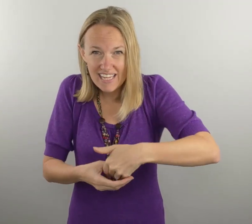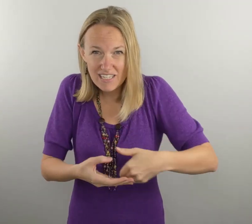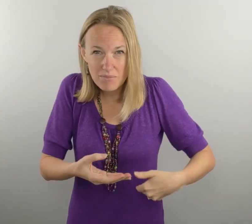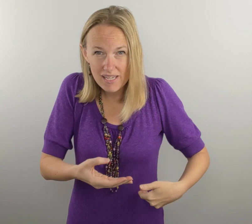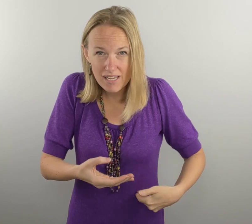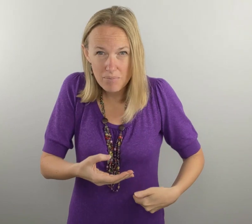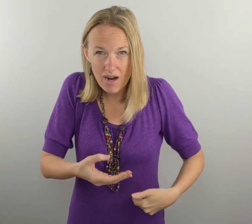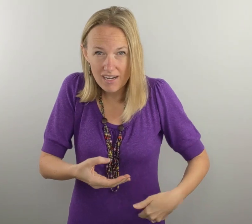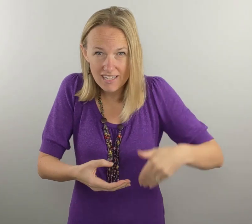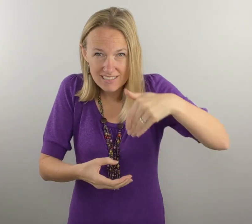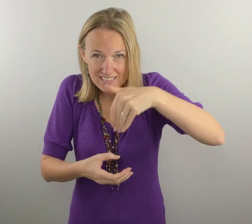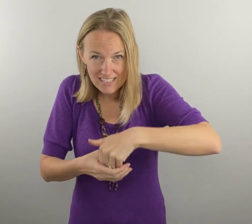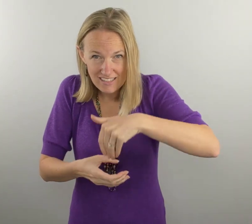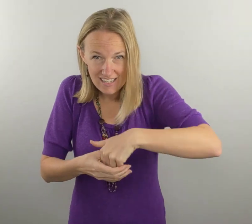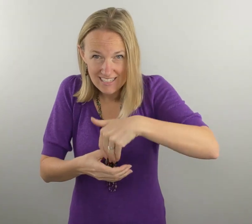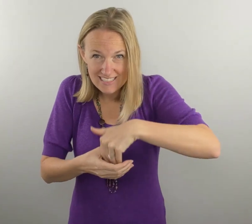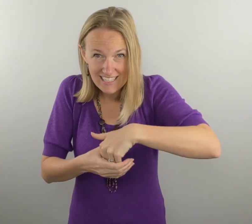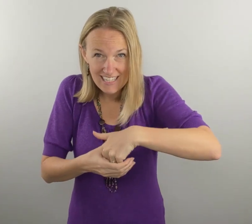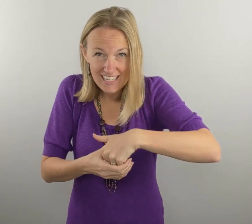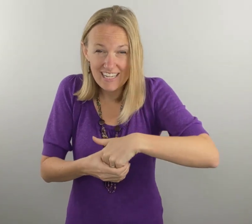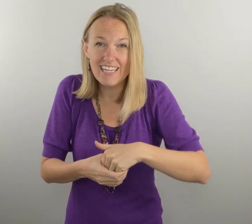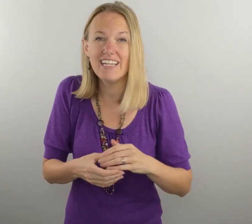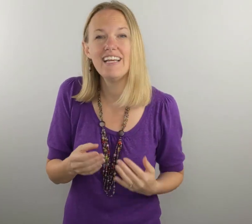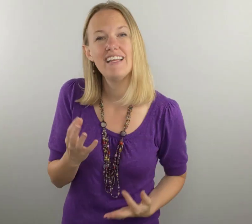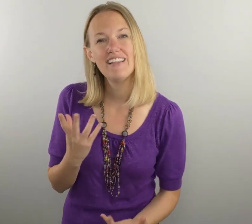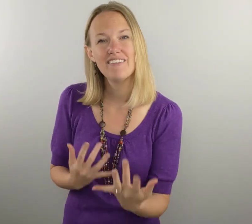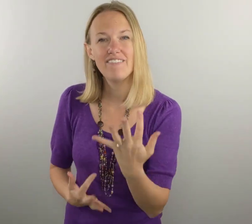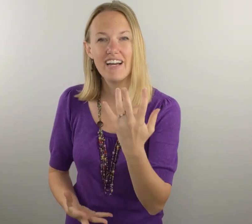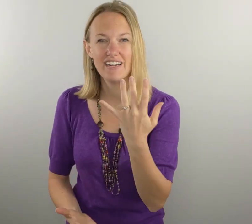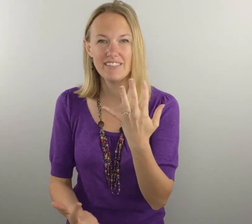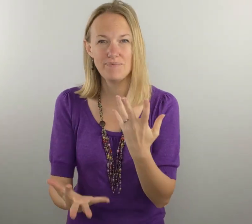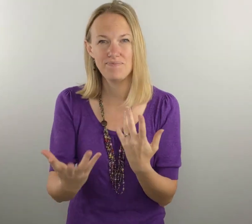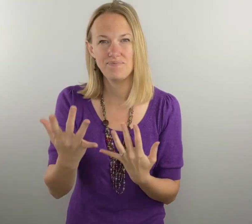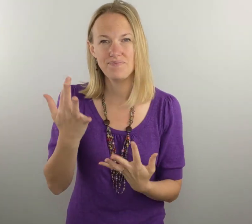in, making a pocket and sticking your hand in the fire,